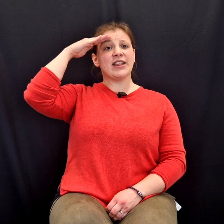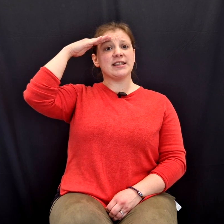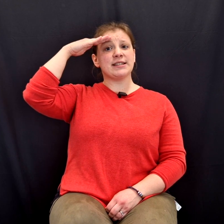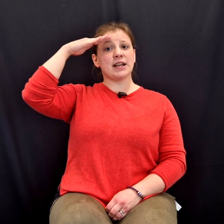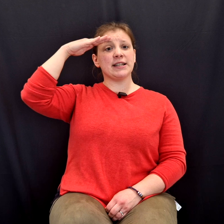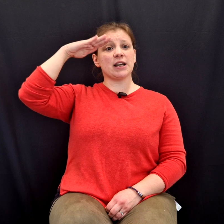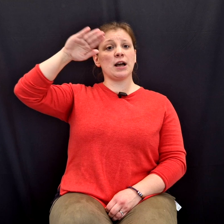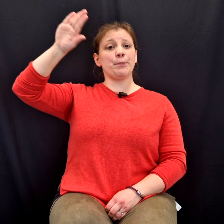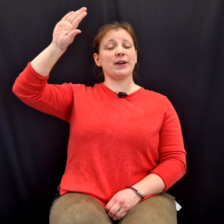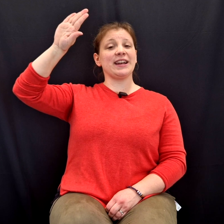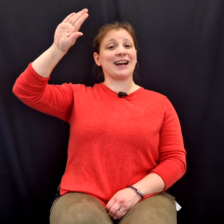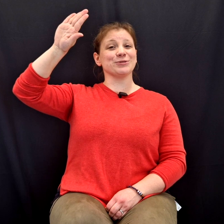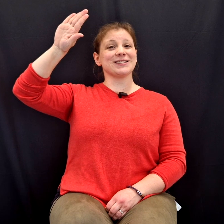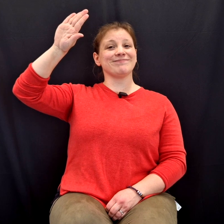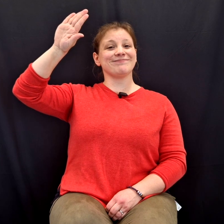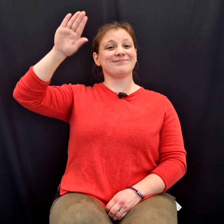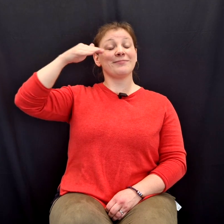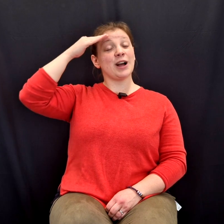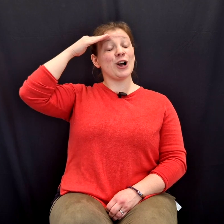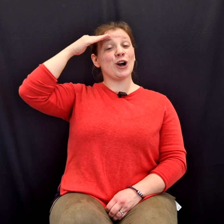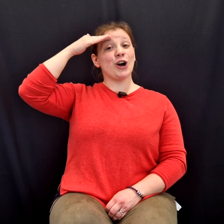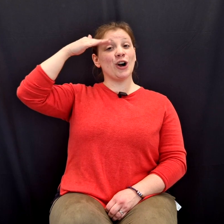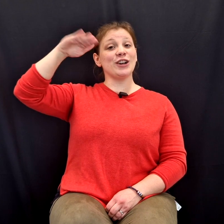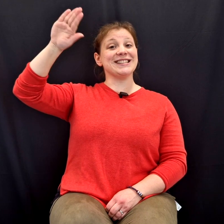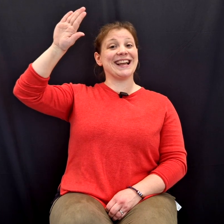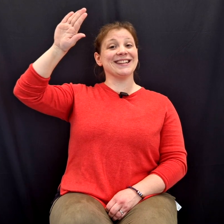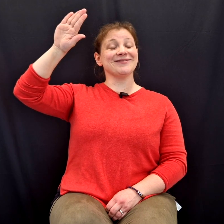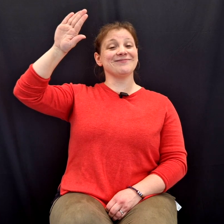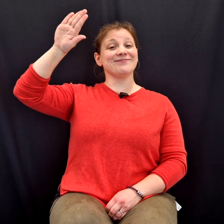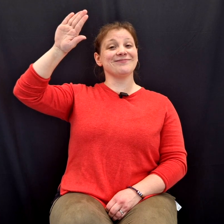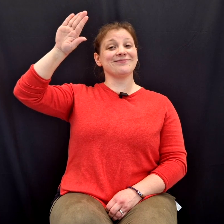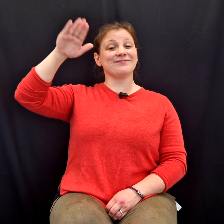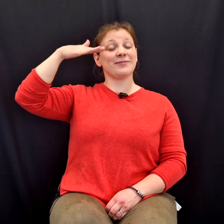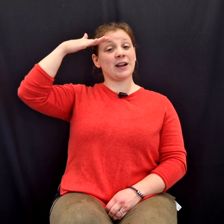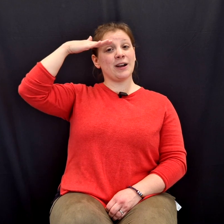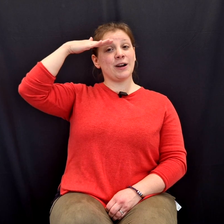your head and then turn it up and out. Holiday.